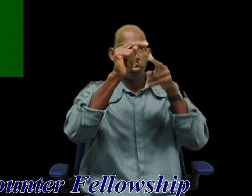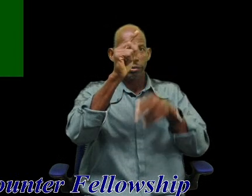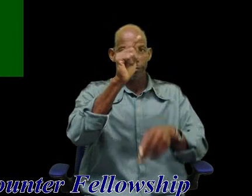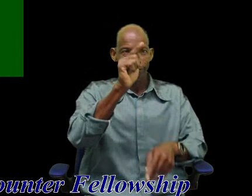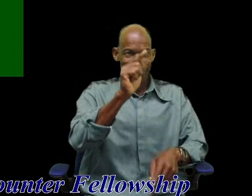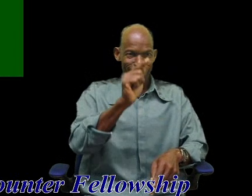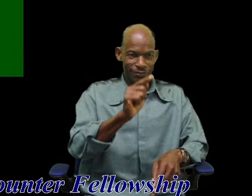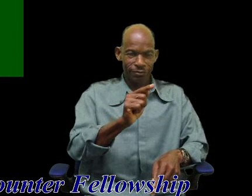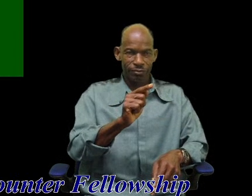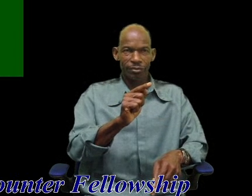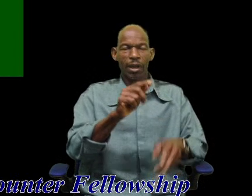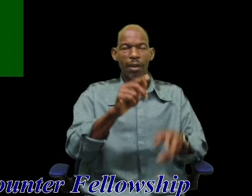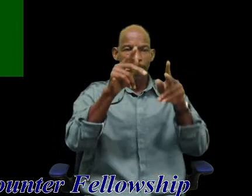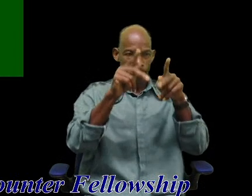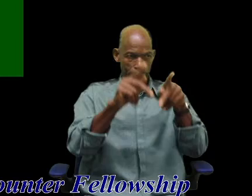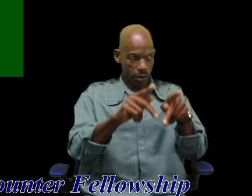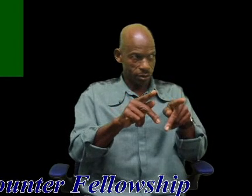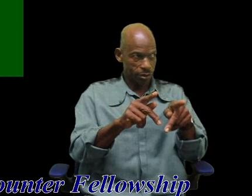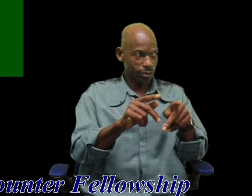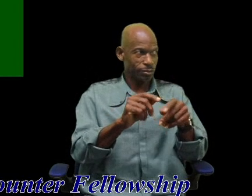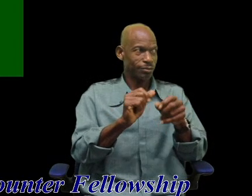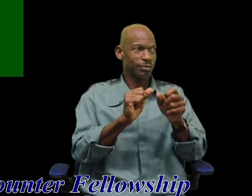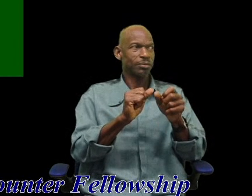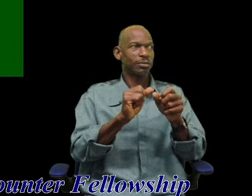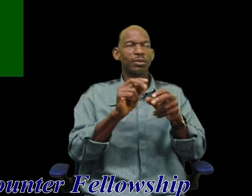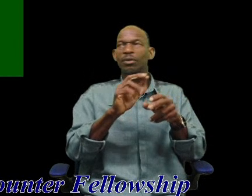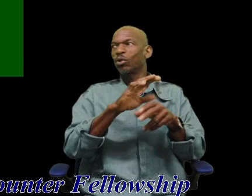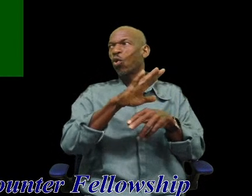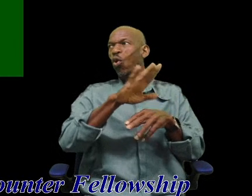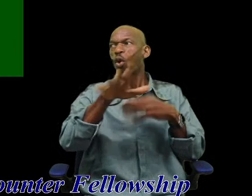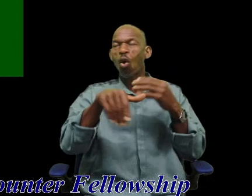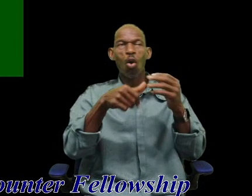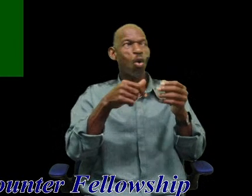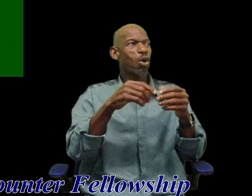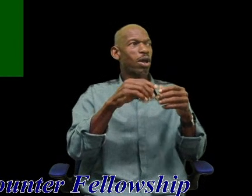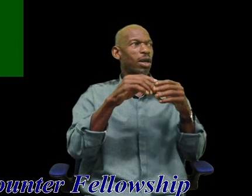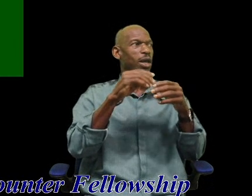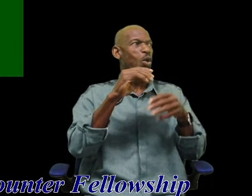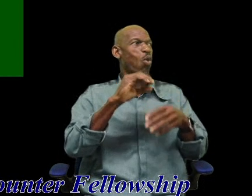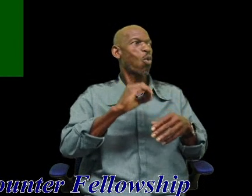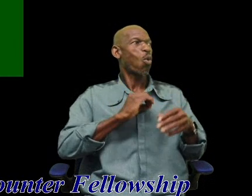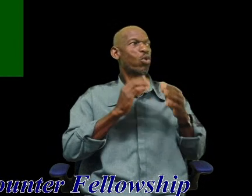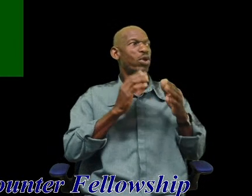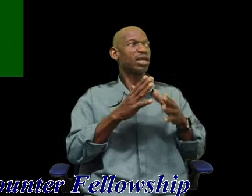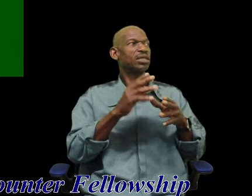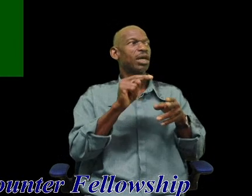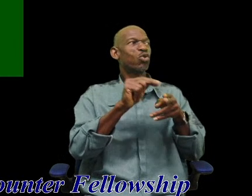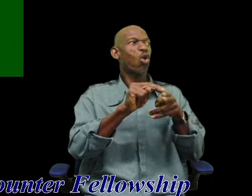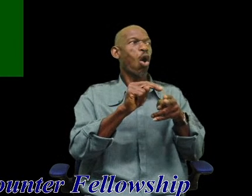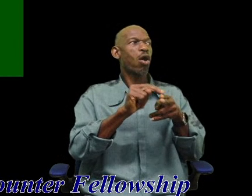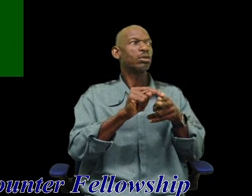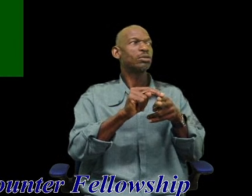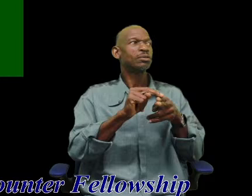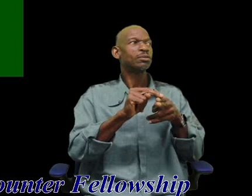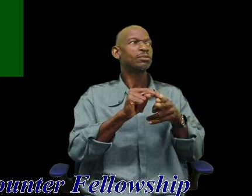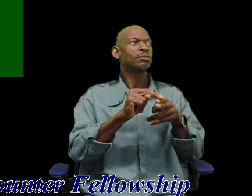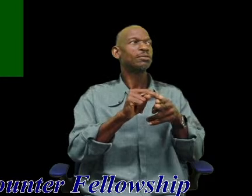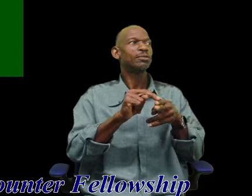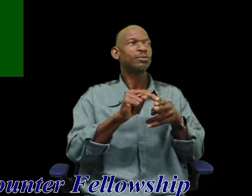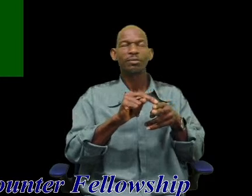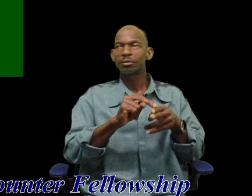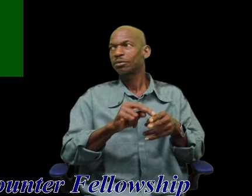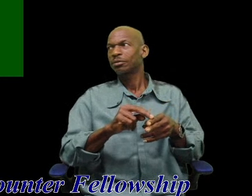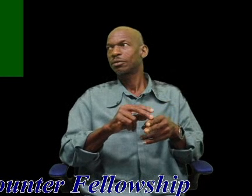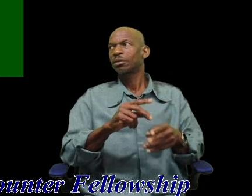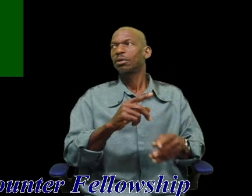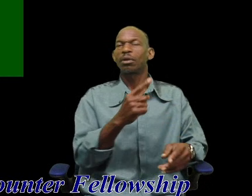here. The owners, all the owners here in this group of from 1 to 5, they are one boy, one